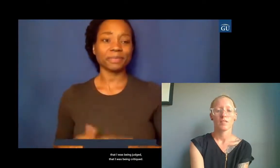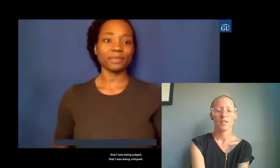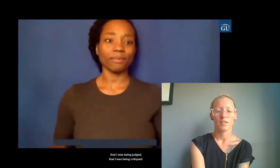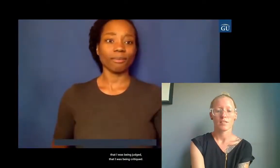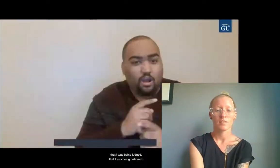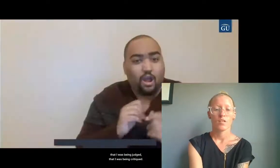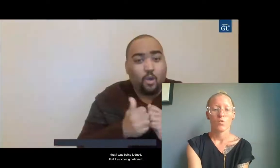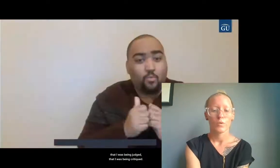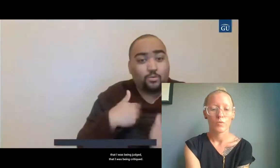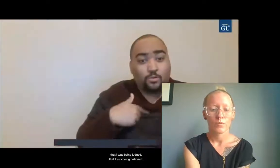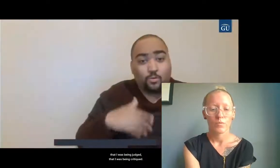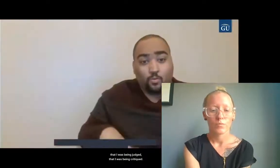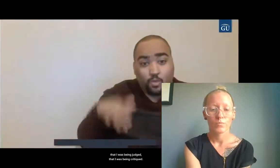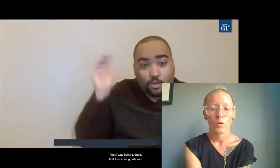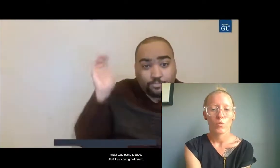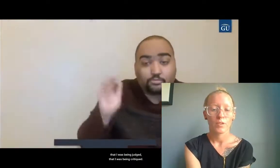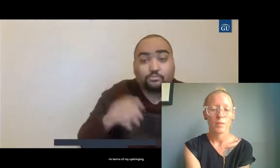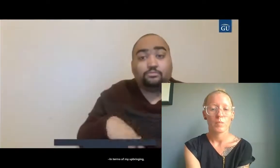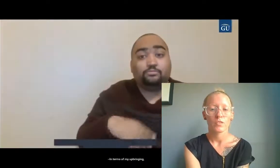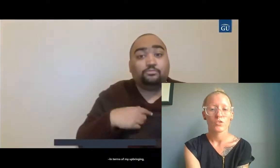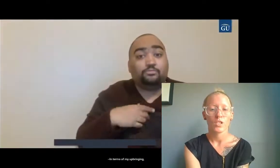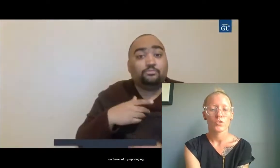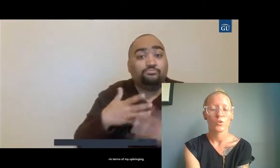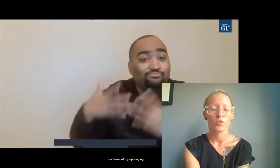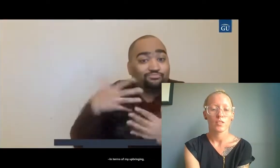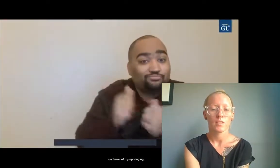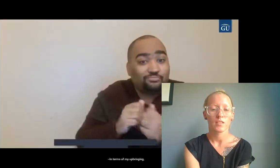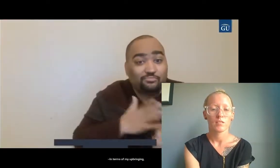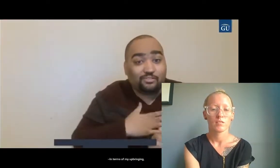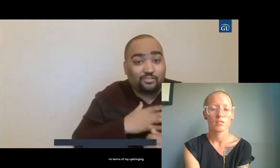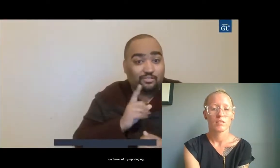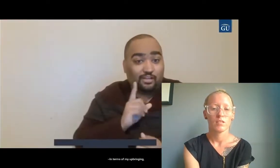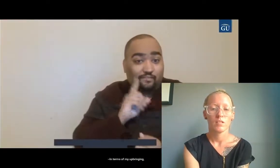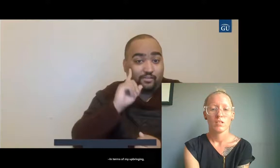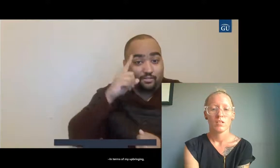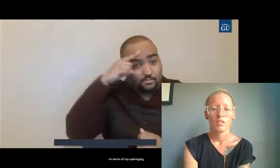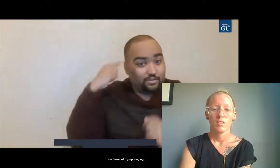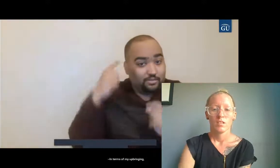match because we're judged or critiqued.